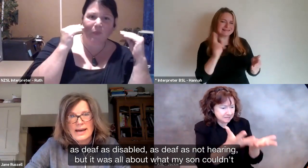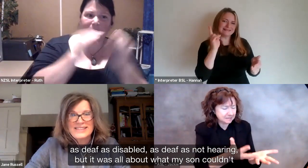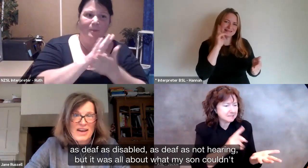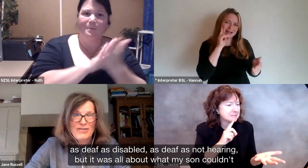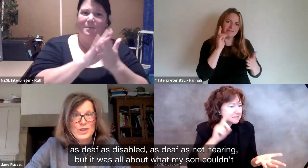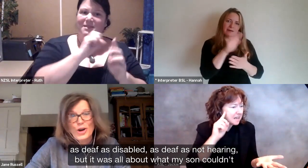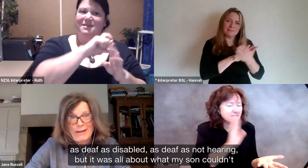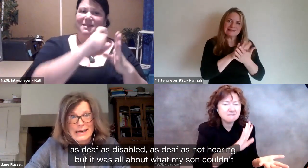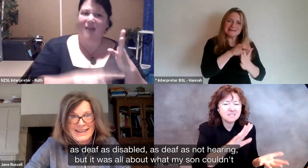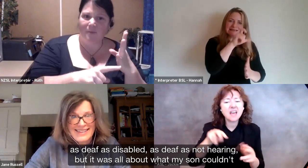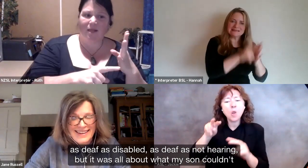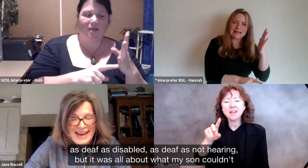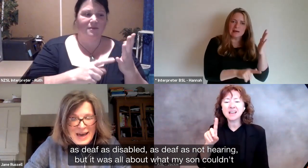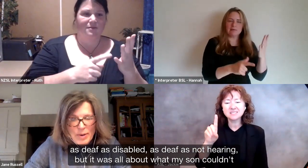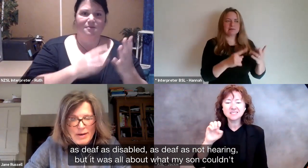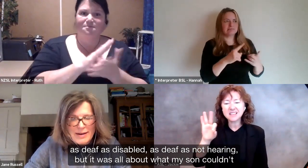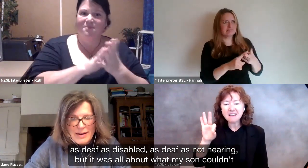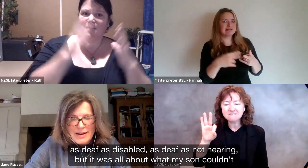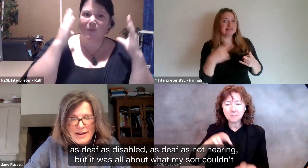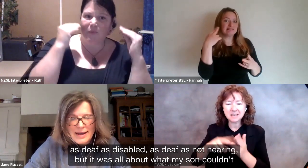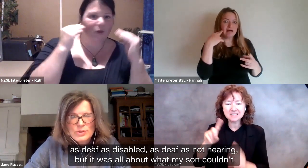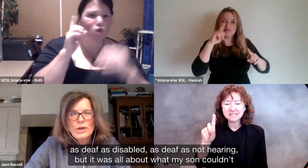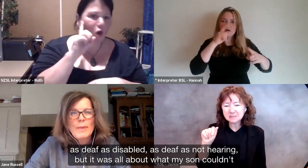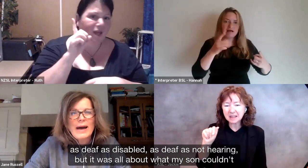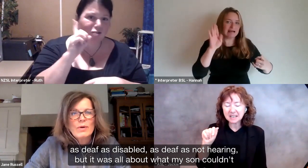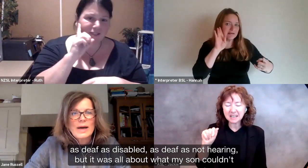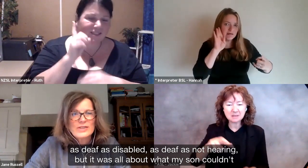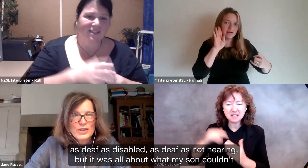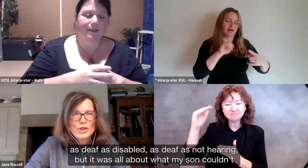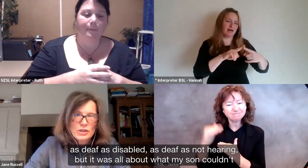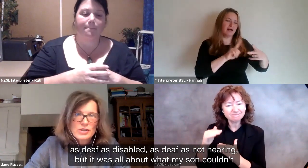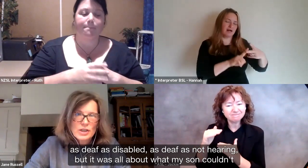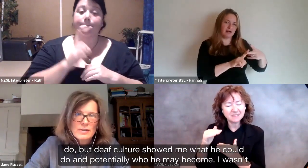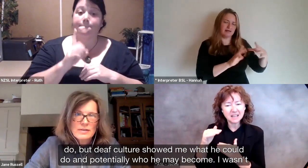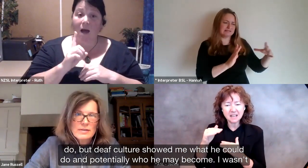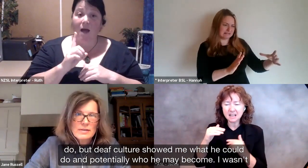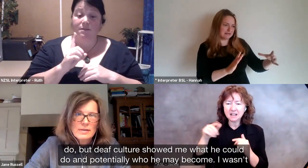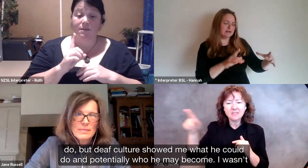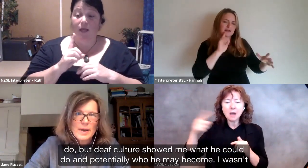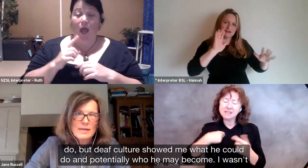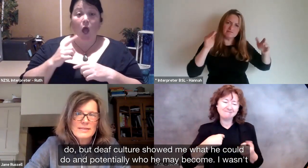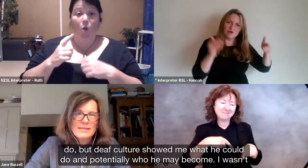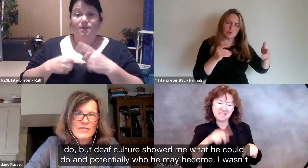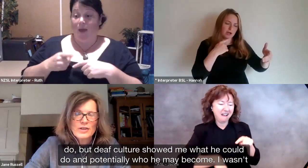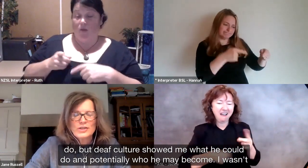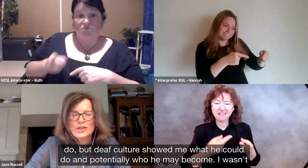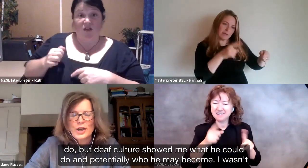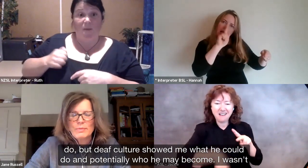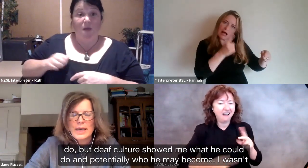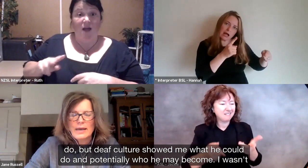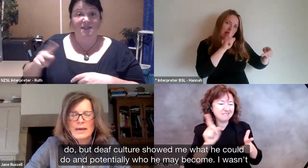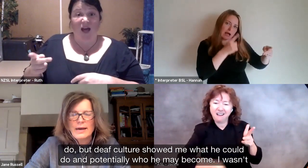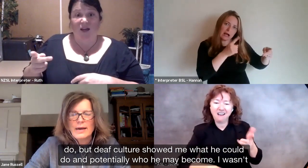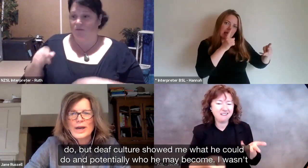As deaf as not hearing. But it was all about what my son couldn't do. But deaf culture